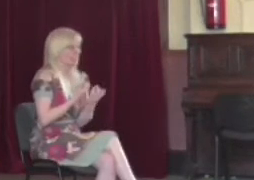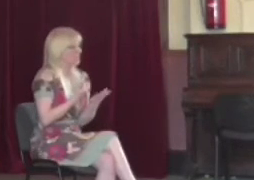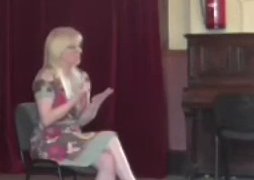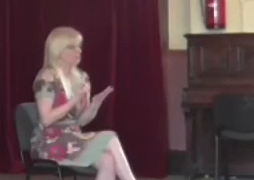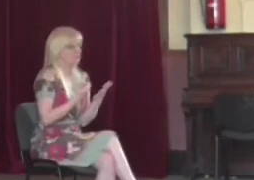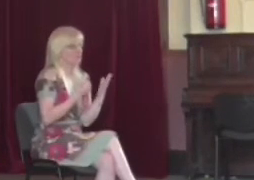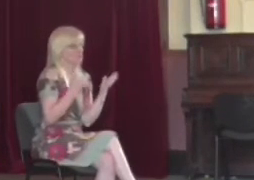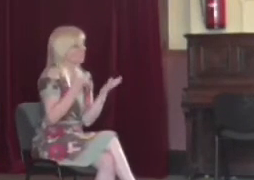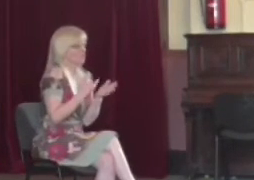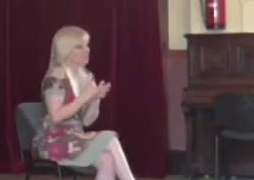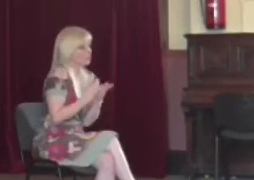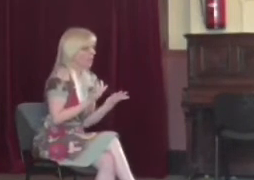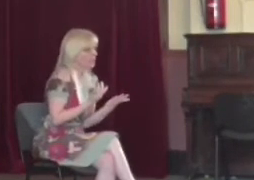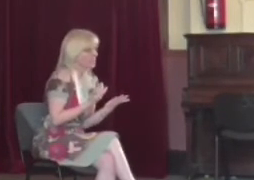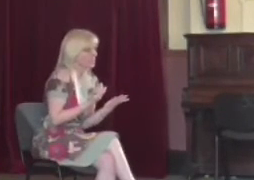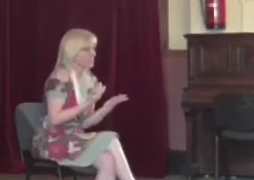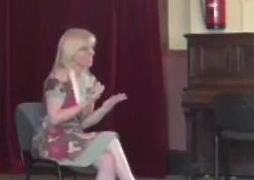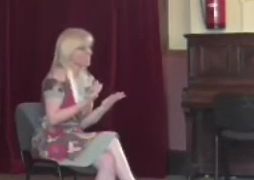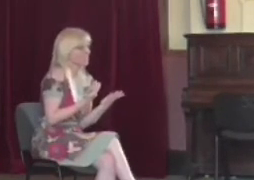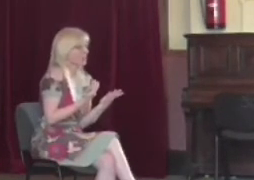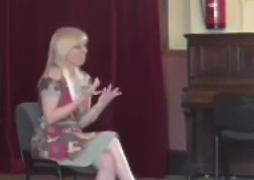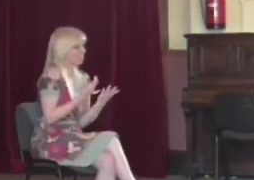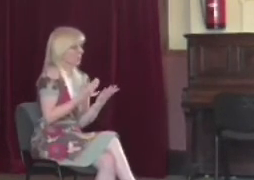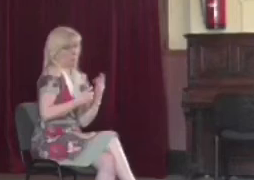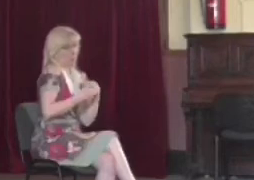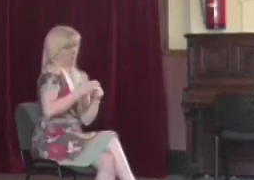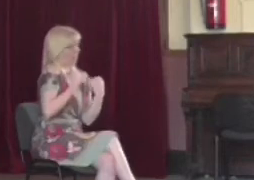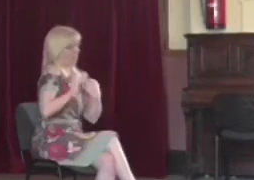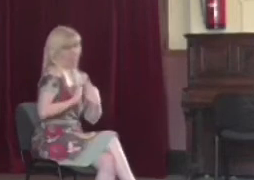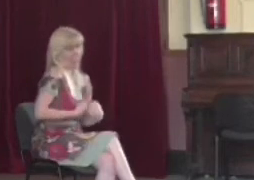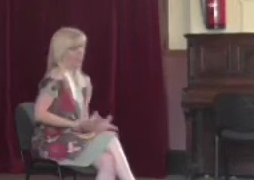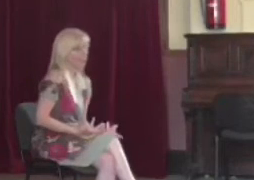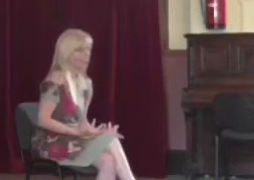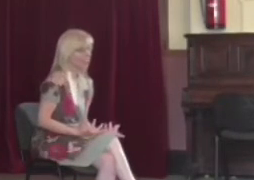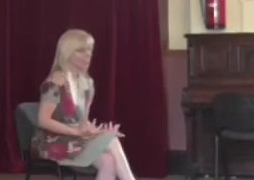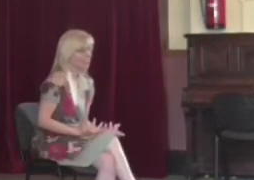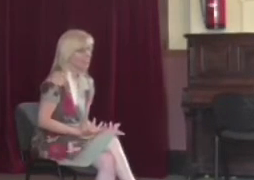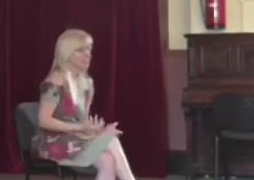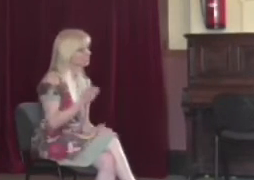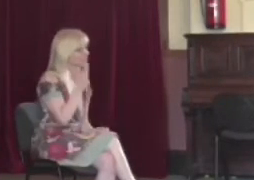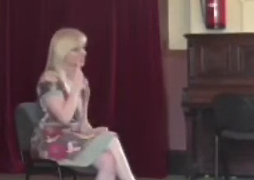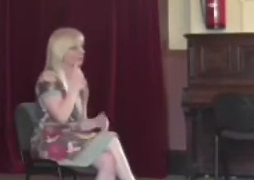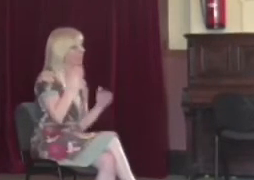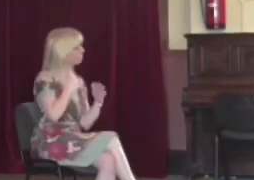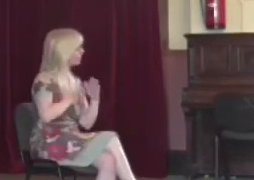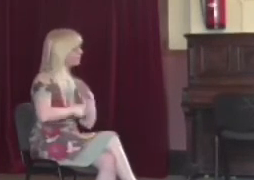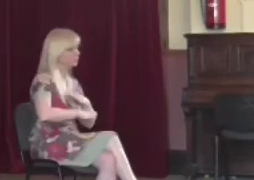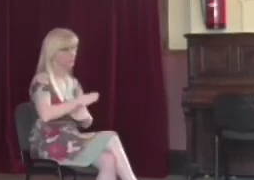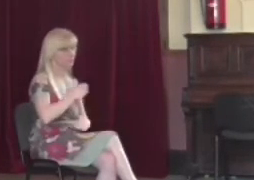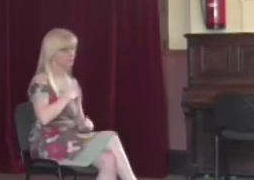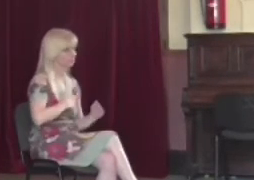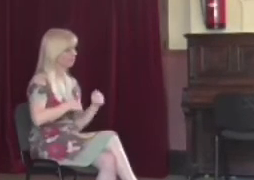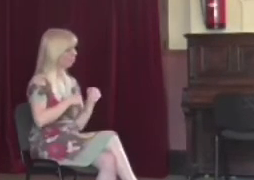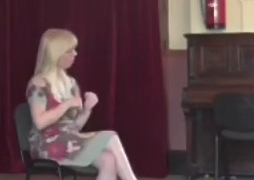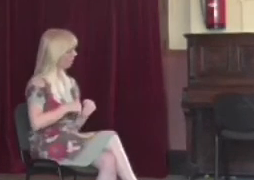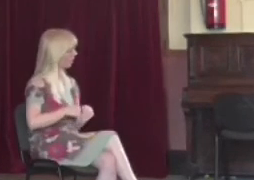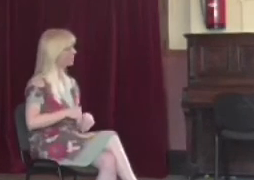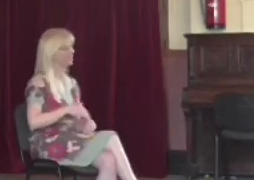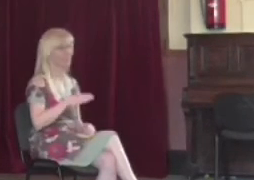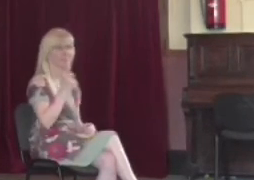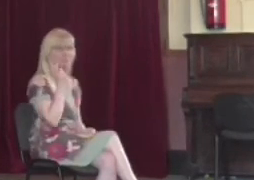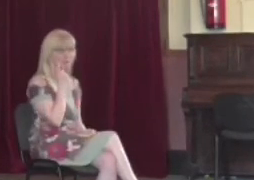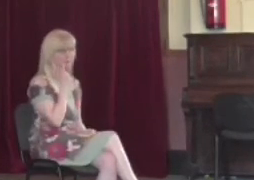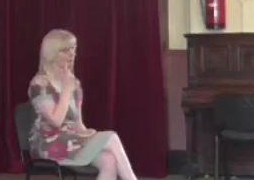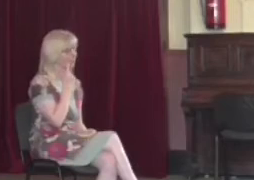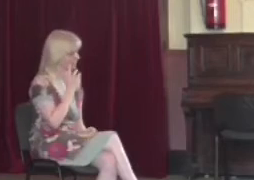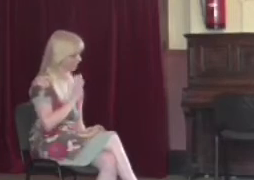But I don't know what the end goal is of that. I don't know where it'll be going in a year. I don't know if it'll be going in 10 years' time. But what I do know is I'm just going to have to be obedient to what God is asking